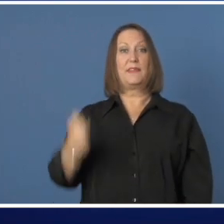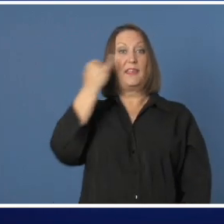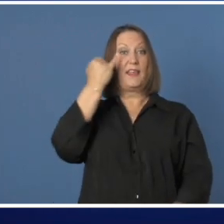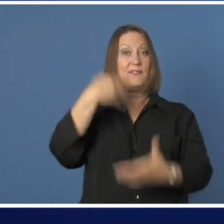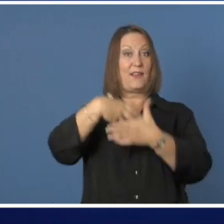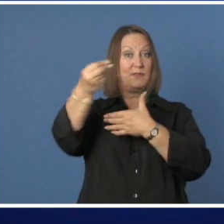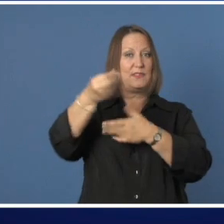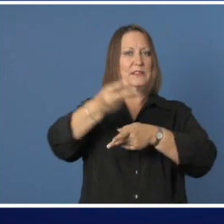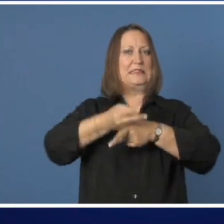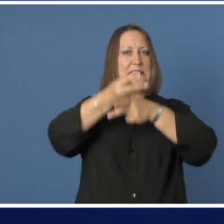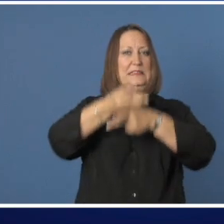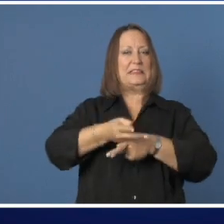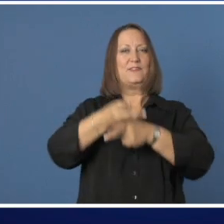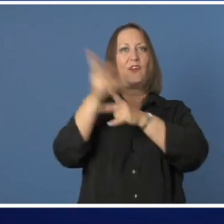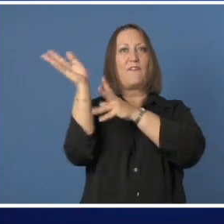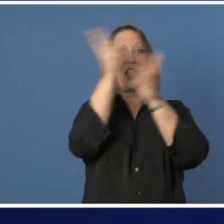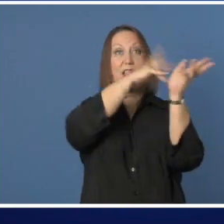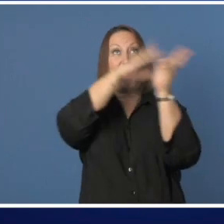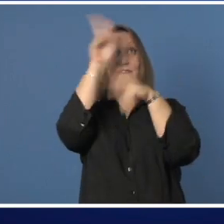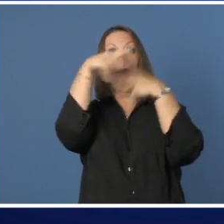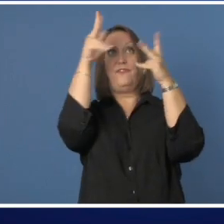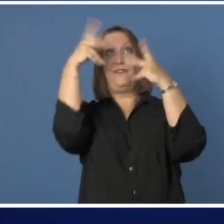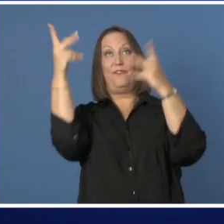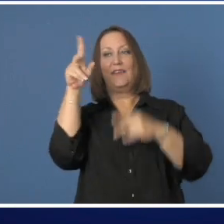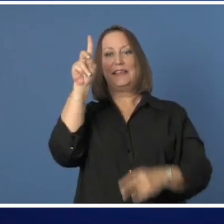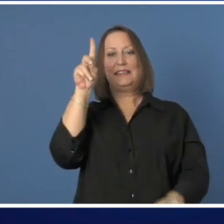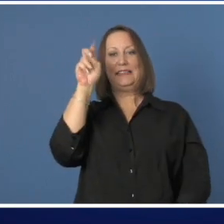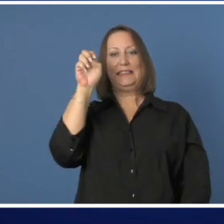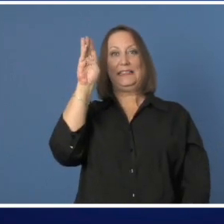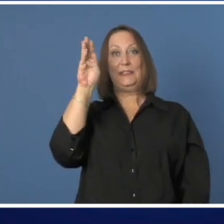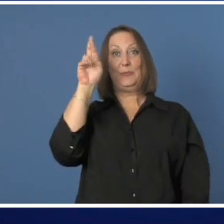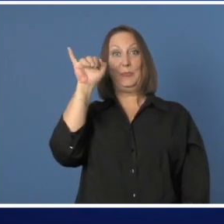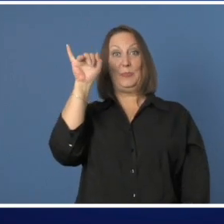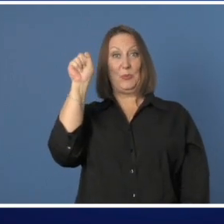If outside, take shelter from flying debris.